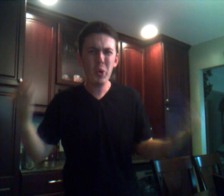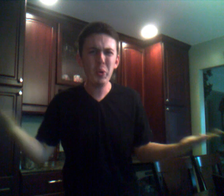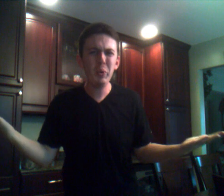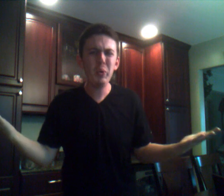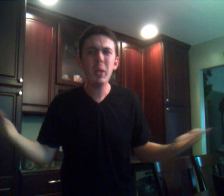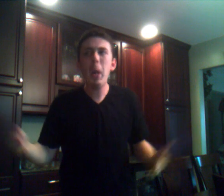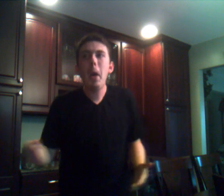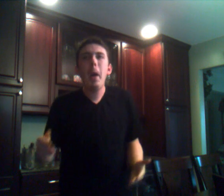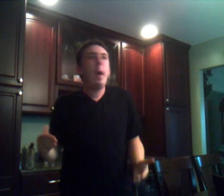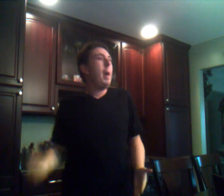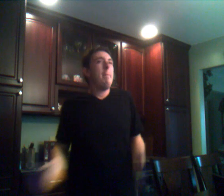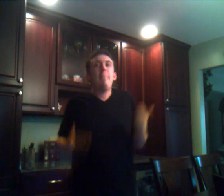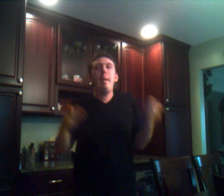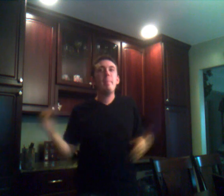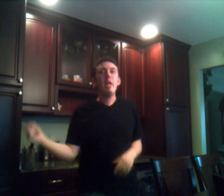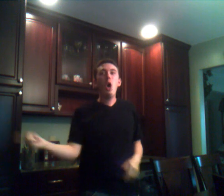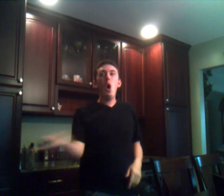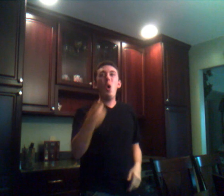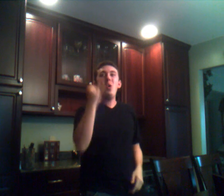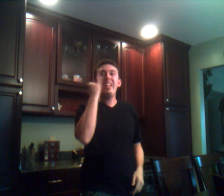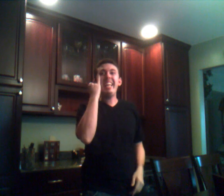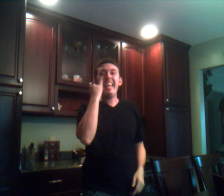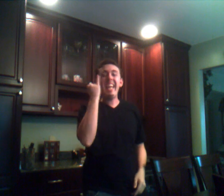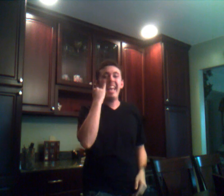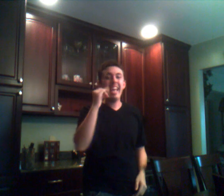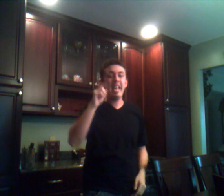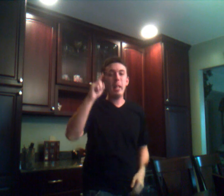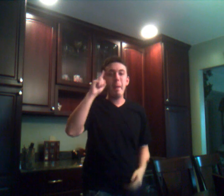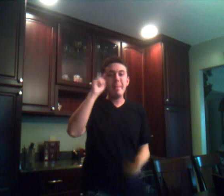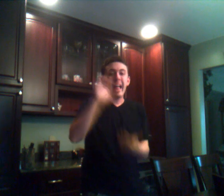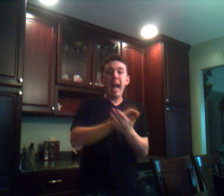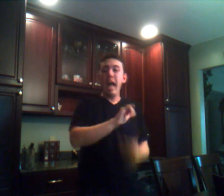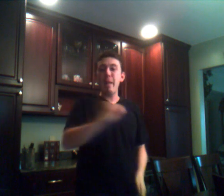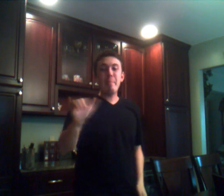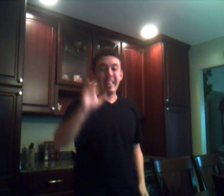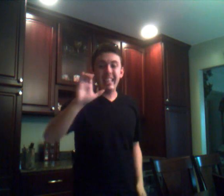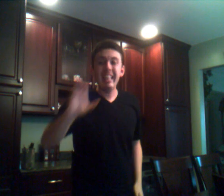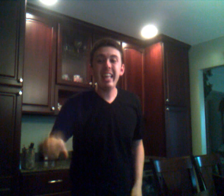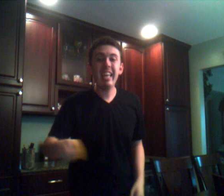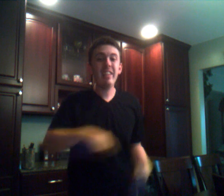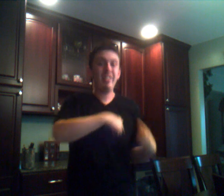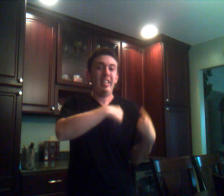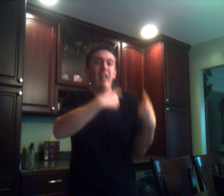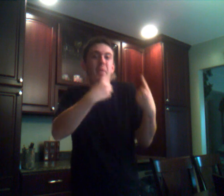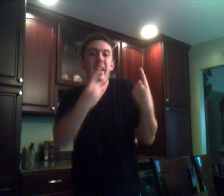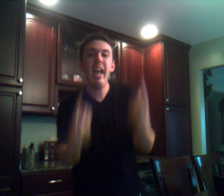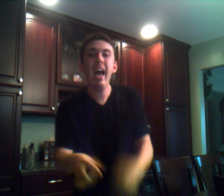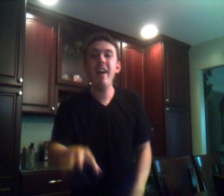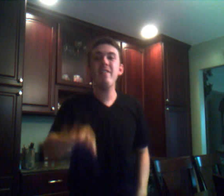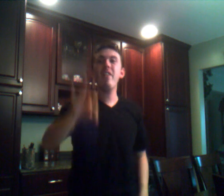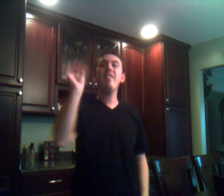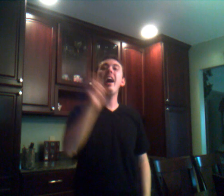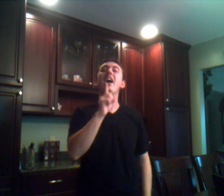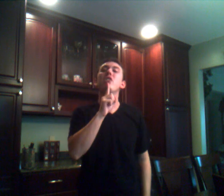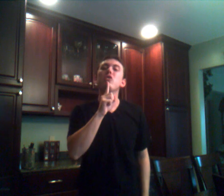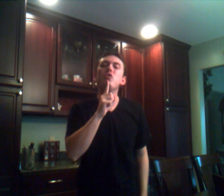Maybe only in that blind belief belief Can we ever find the